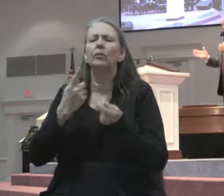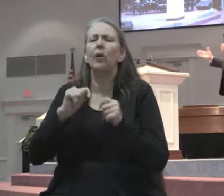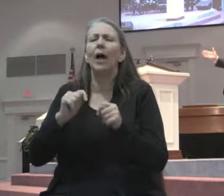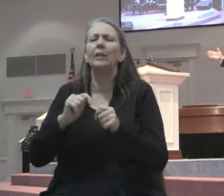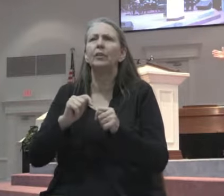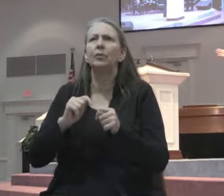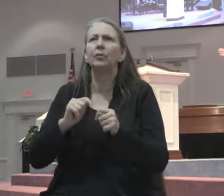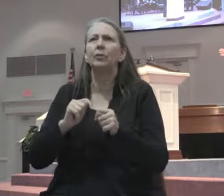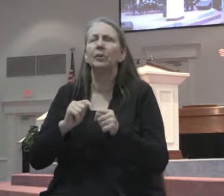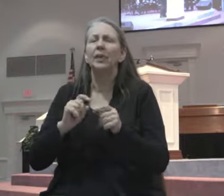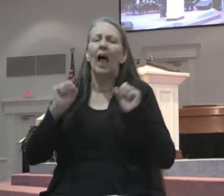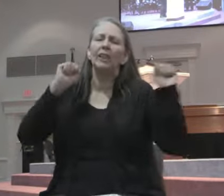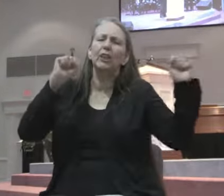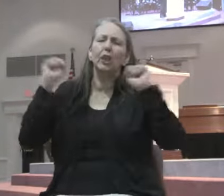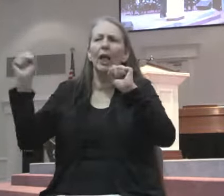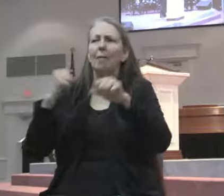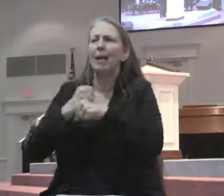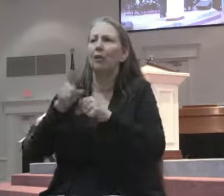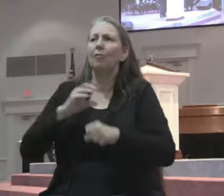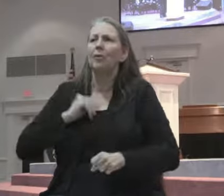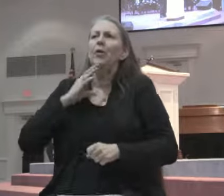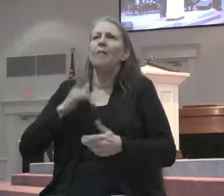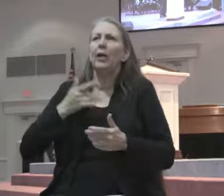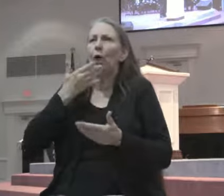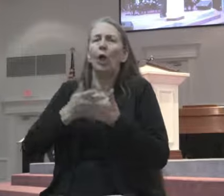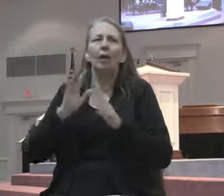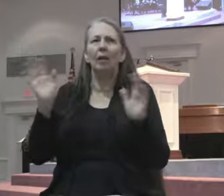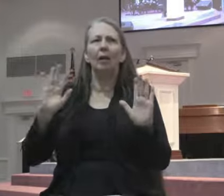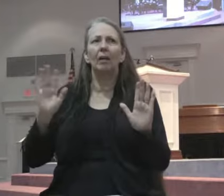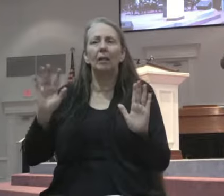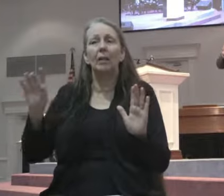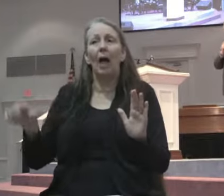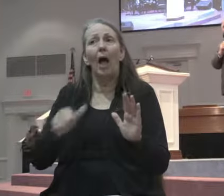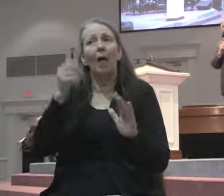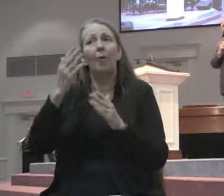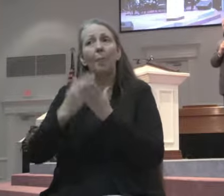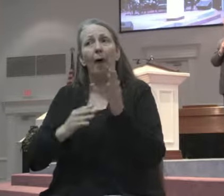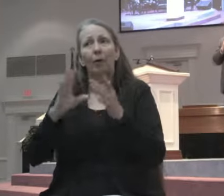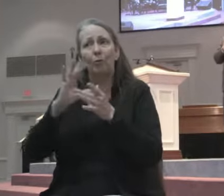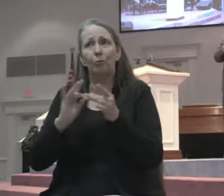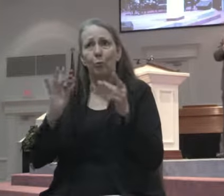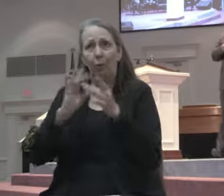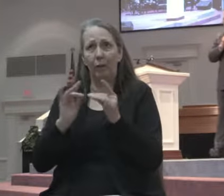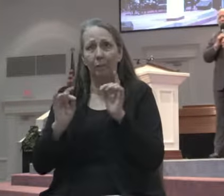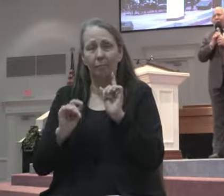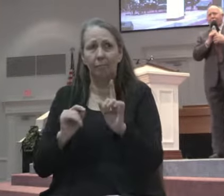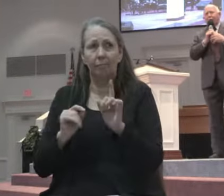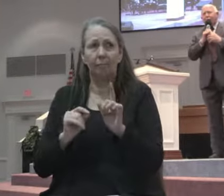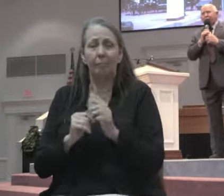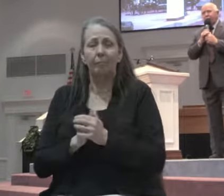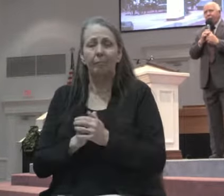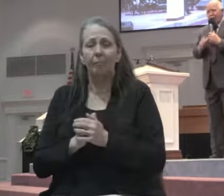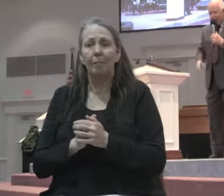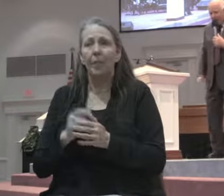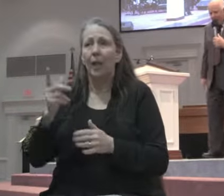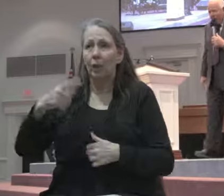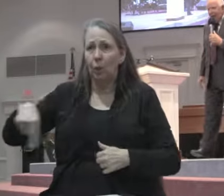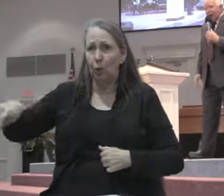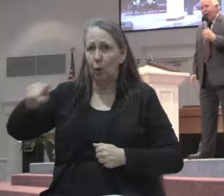I'm not trying to pump you up, but just make you feel good. Because there's another part of this story. Because those of